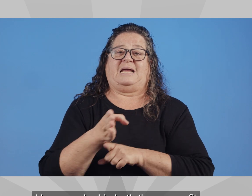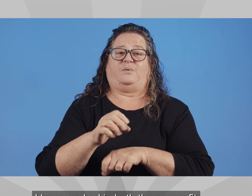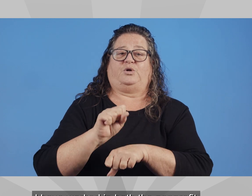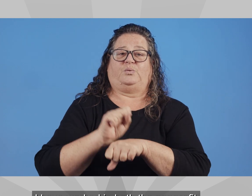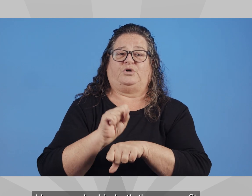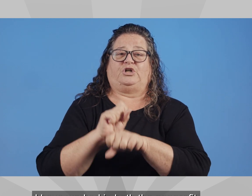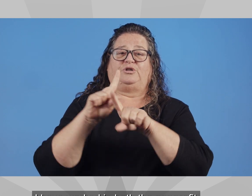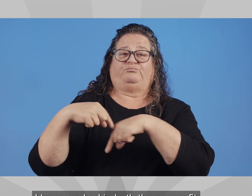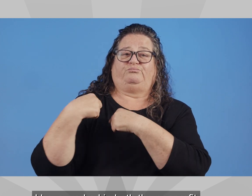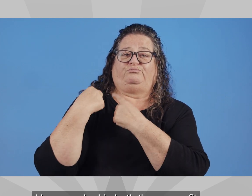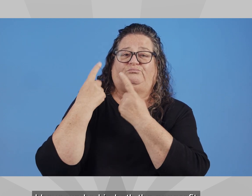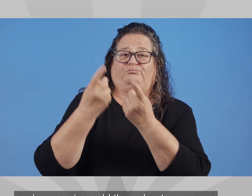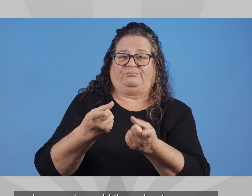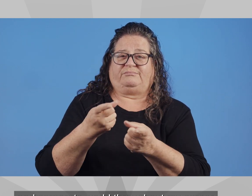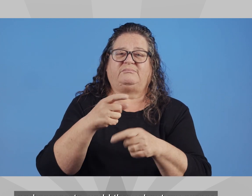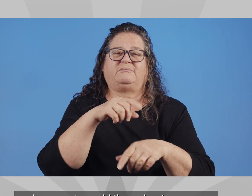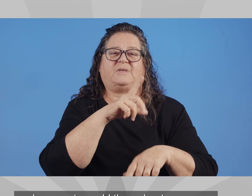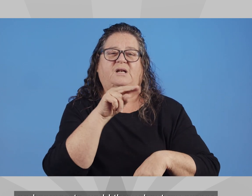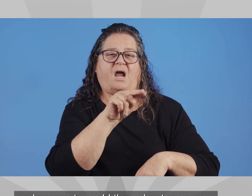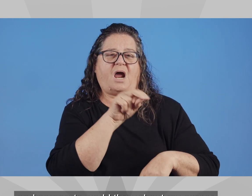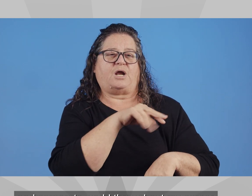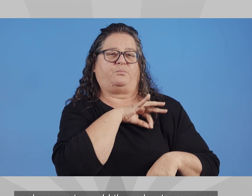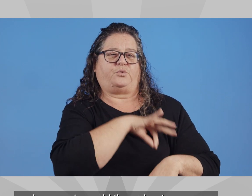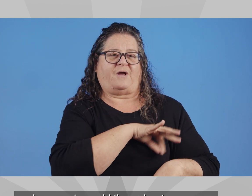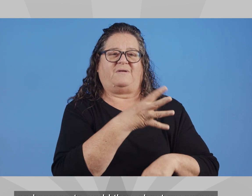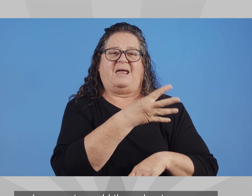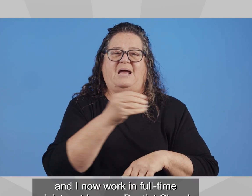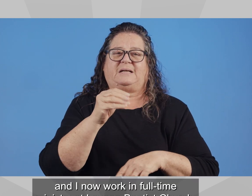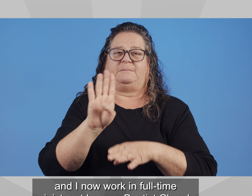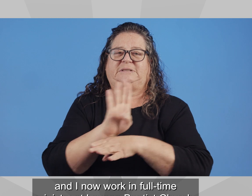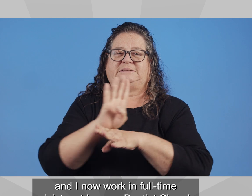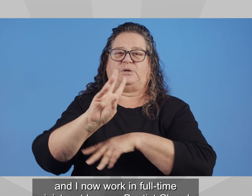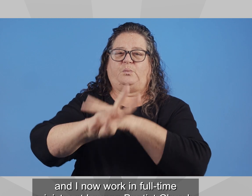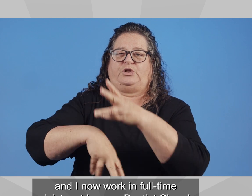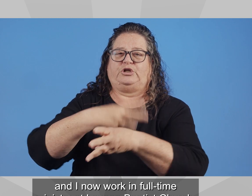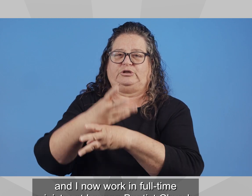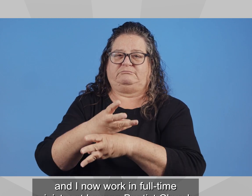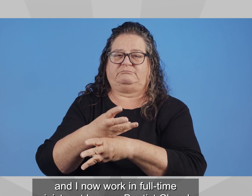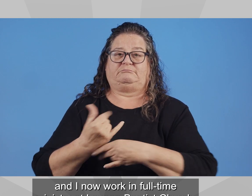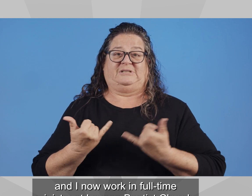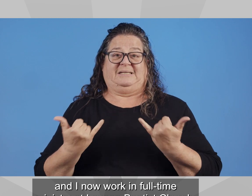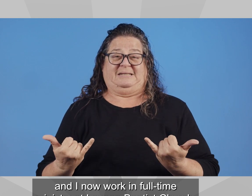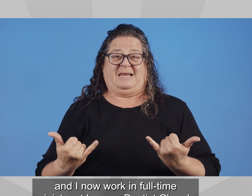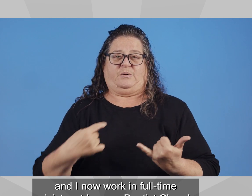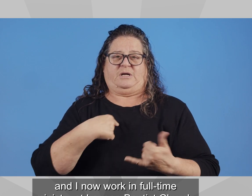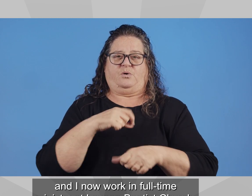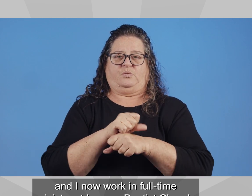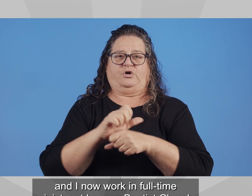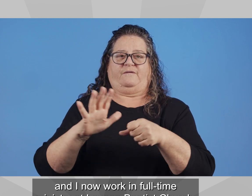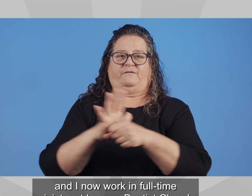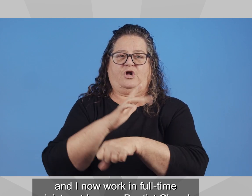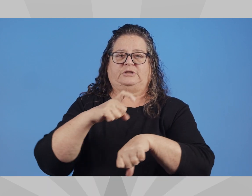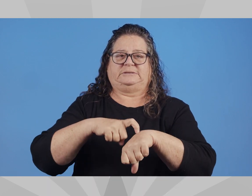I have worked in both the nonprofit and corporate world throughout my career, and now work in full-time ministry at Levine